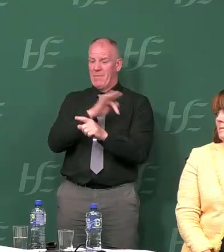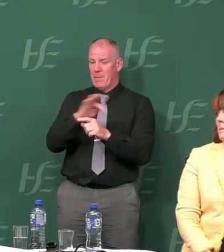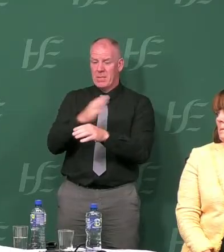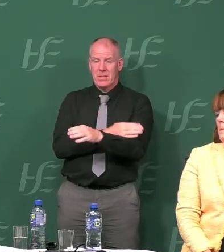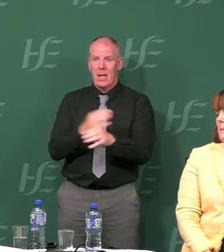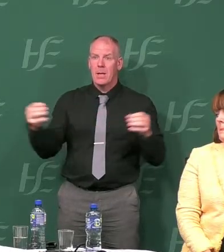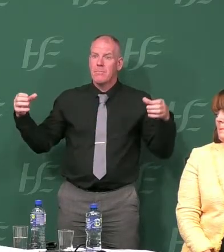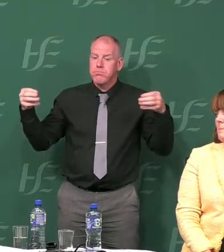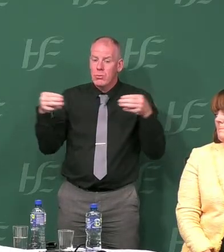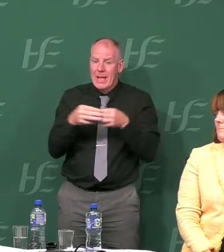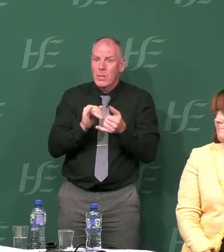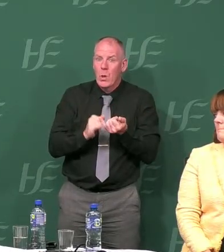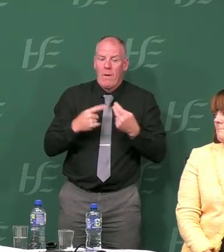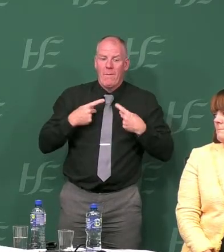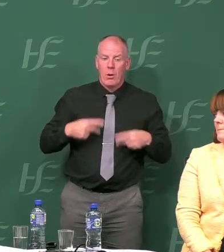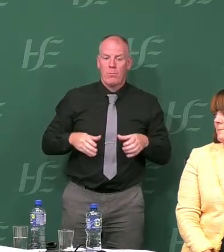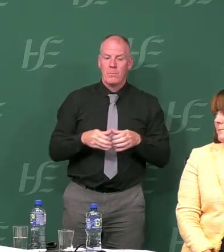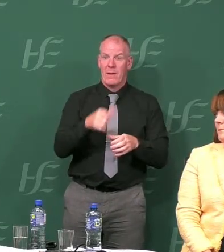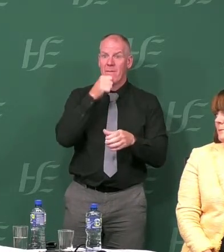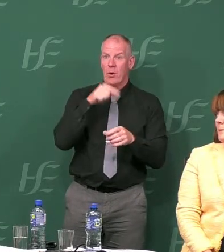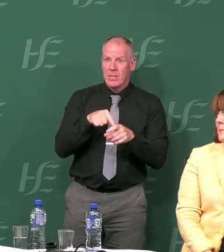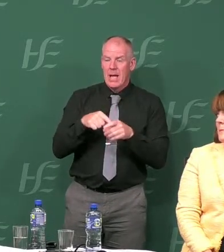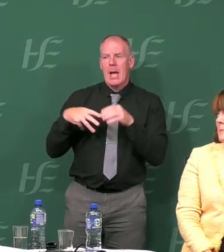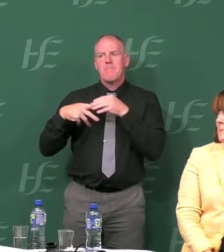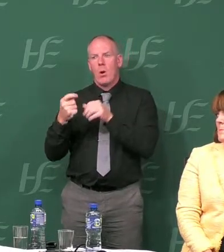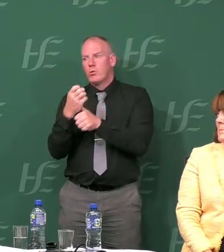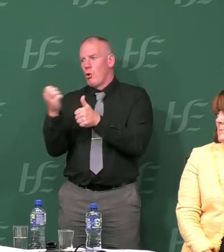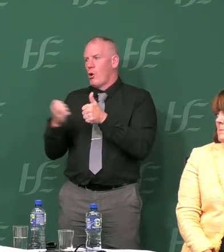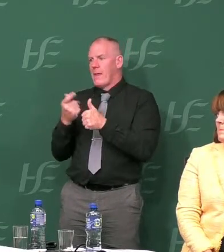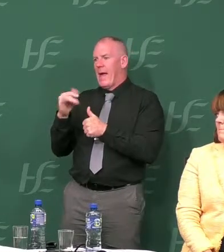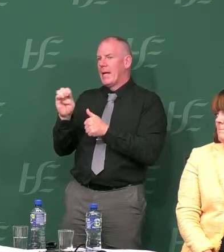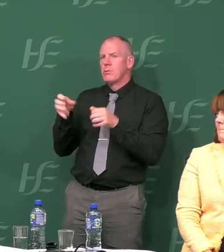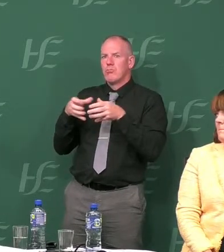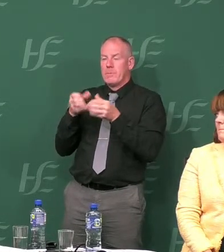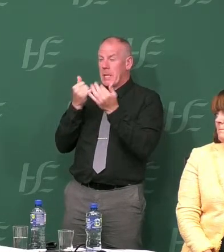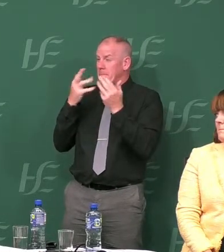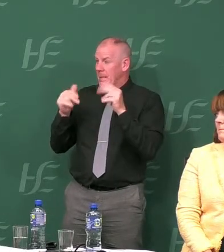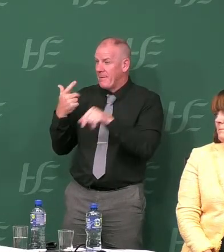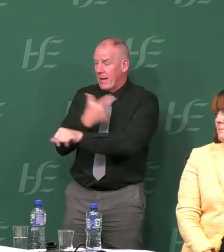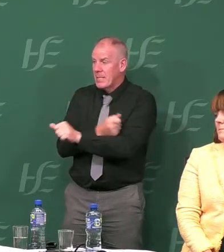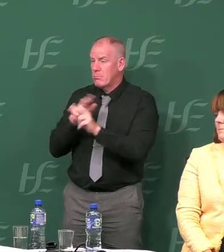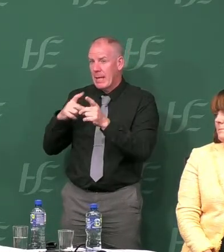Protect vulnerable groups first and get the highest level of uptake in each age group after that.